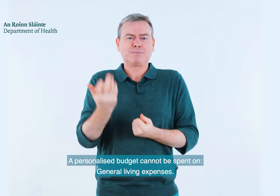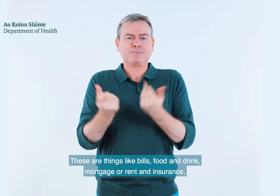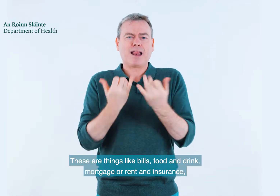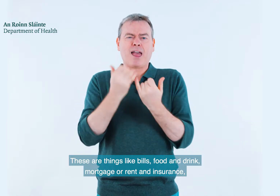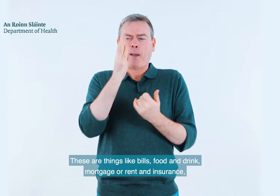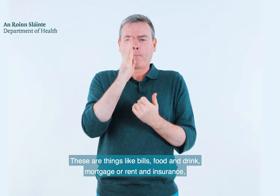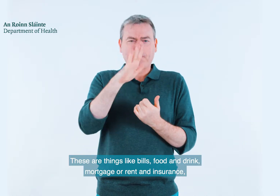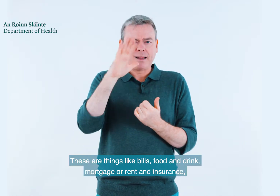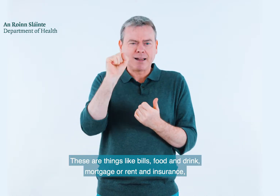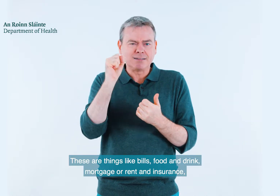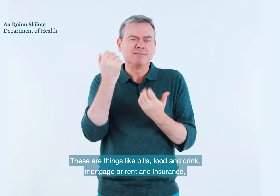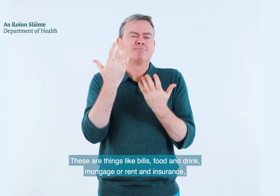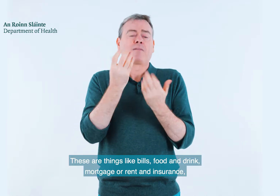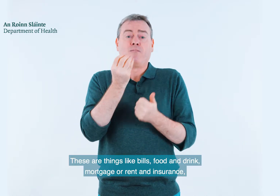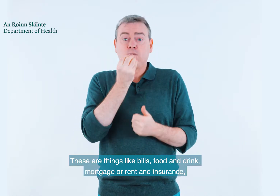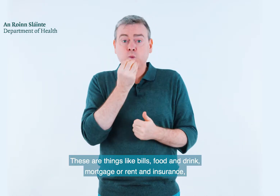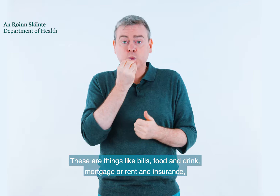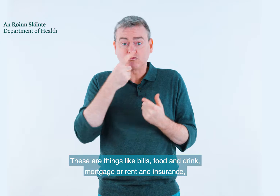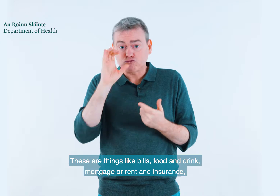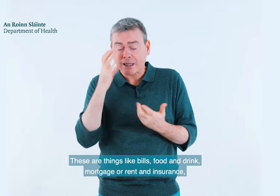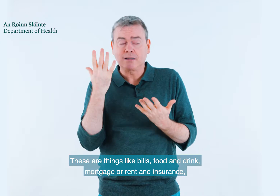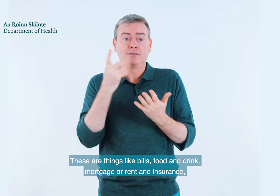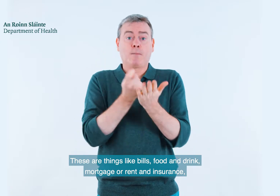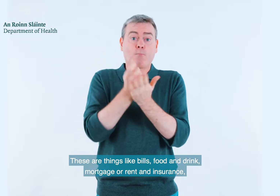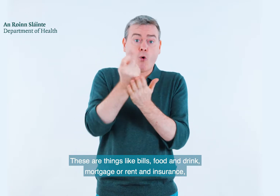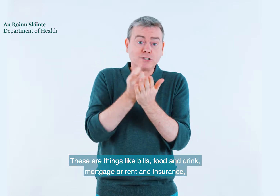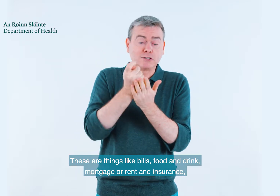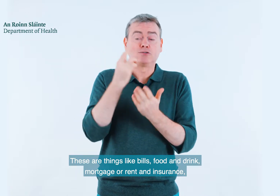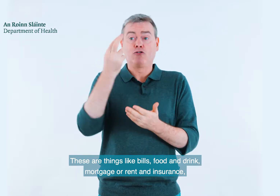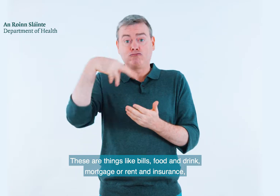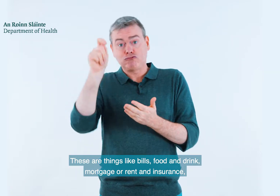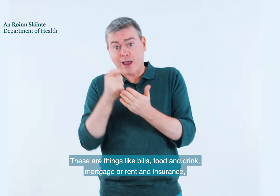These are things like bills, food and drink, mortgage or rent and insurance.